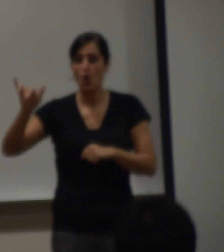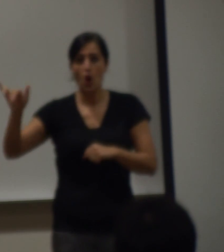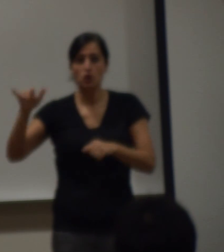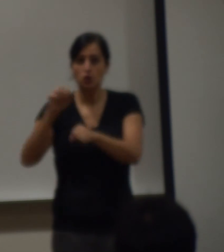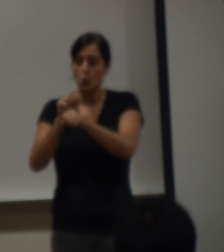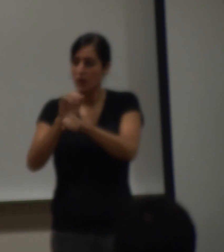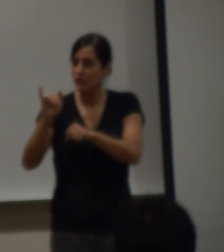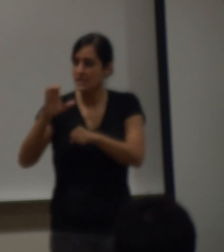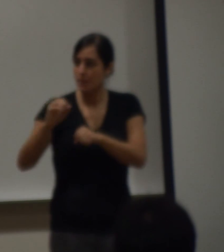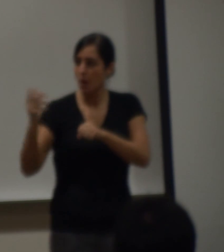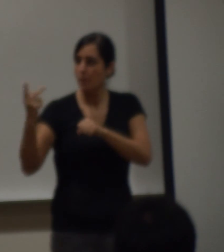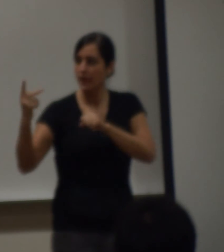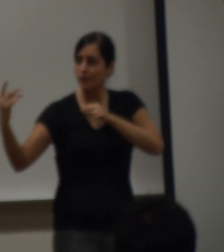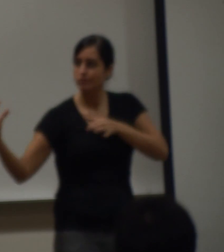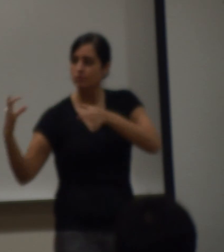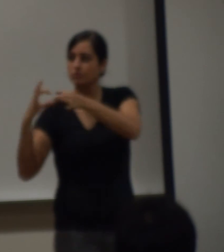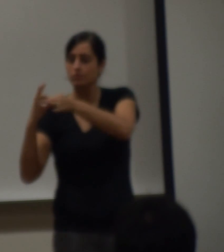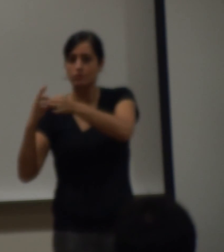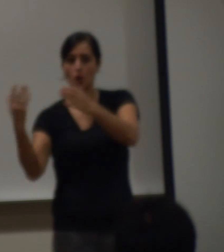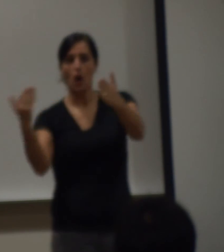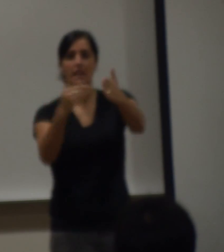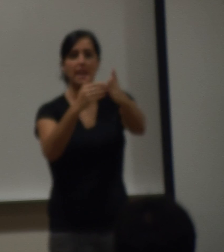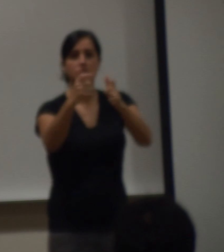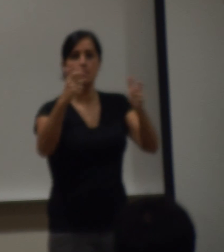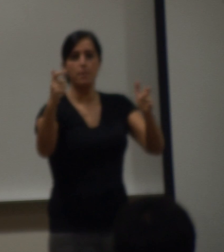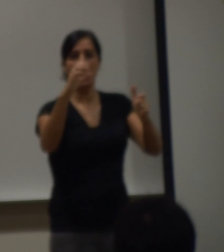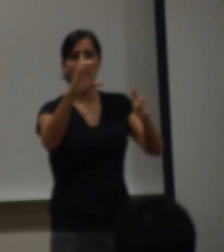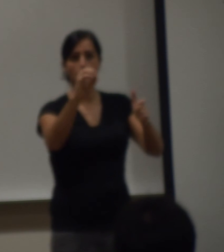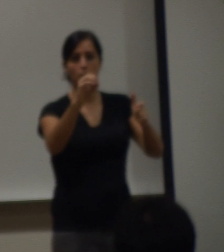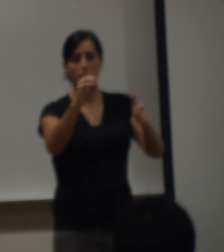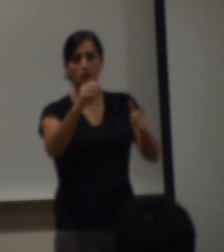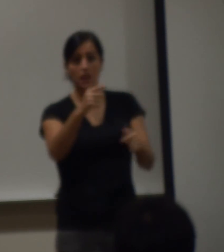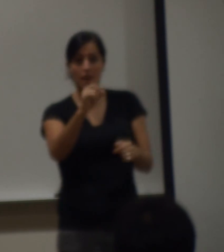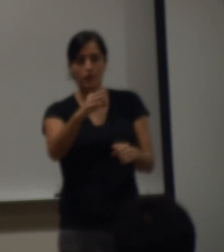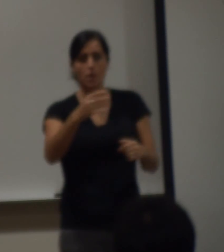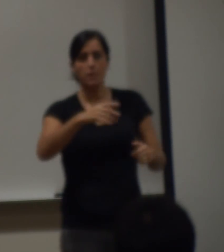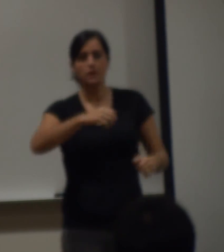talk. So that's a difficult thing to do, and I realize that.